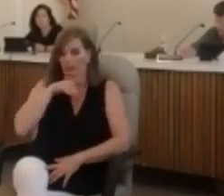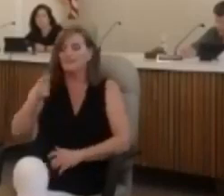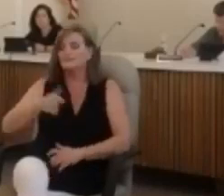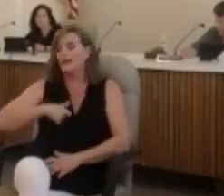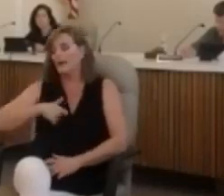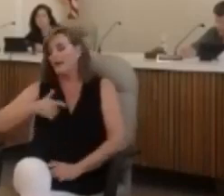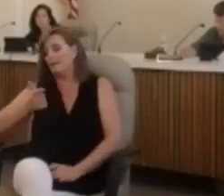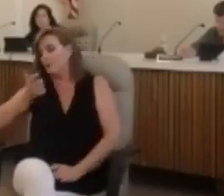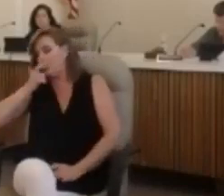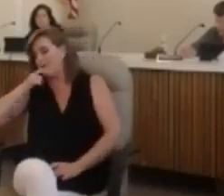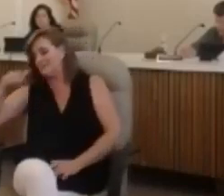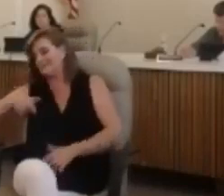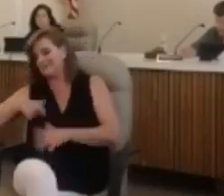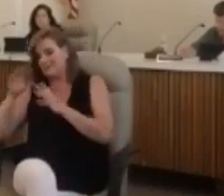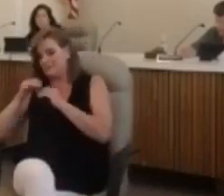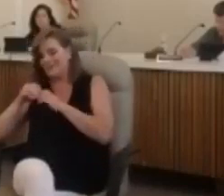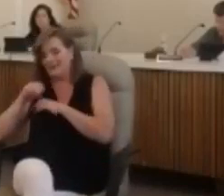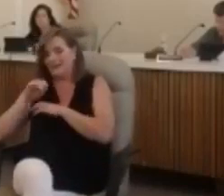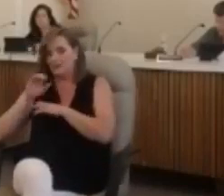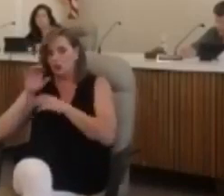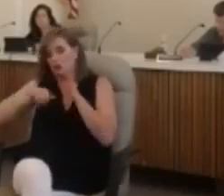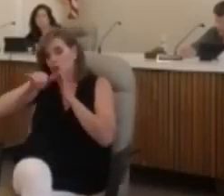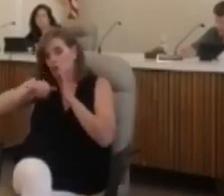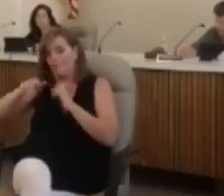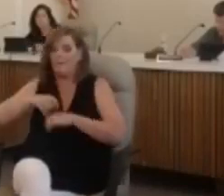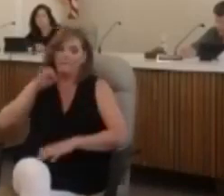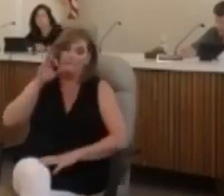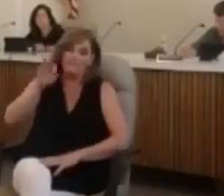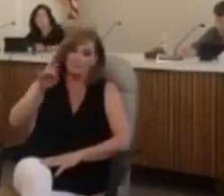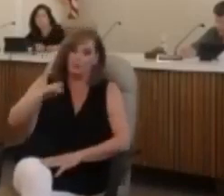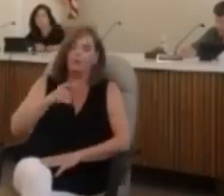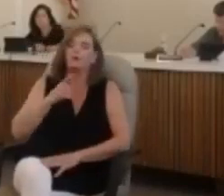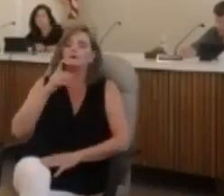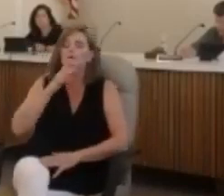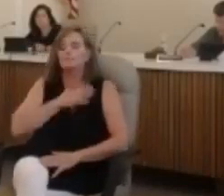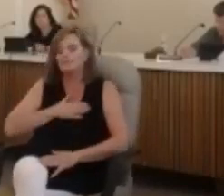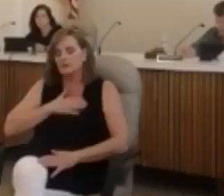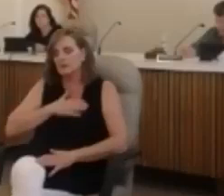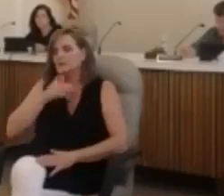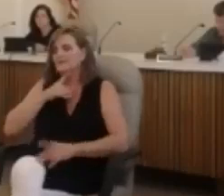meeting on YouTube, Facebook, and wish to respond, please visit